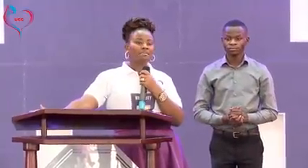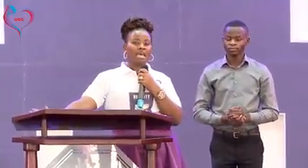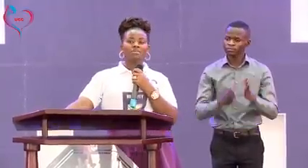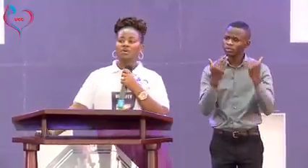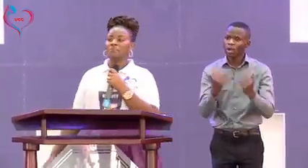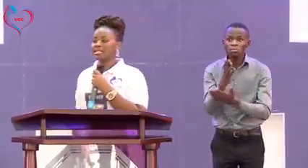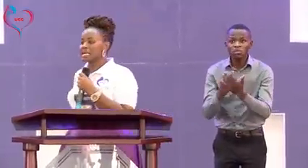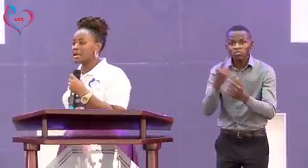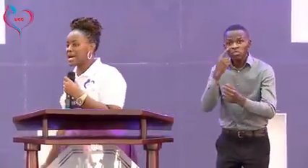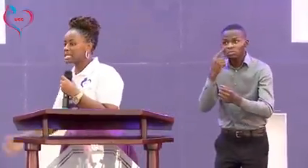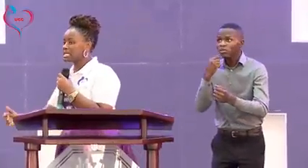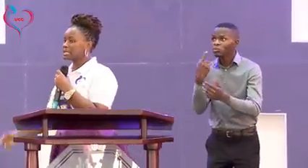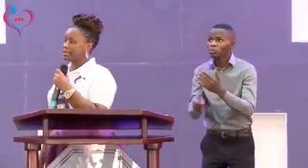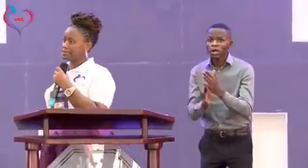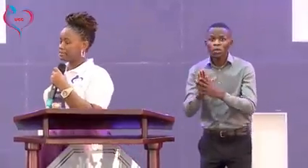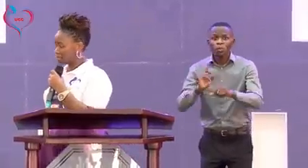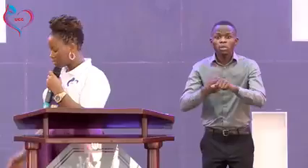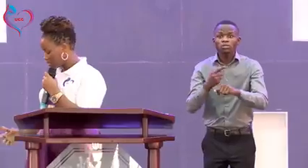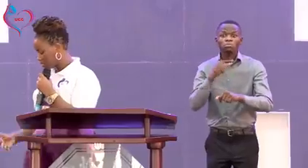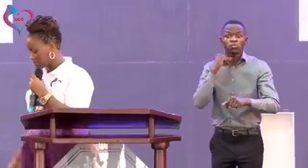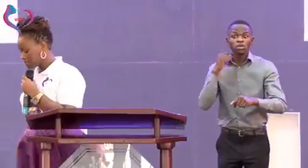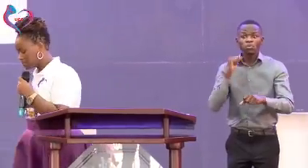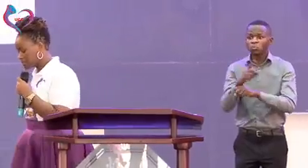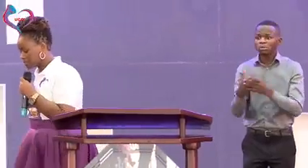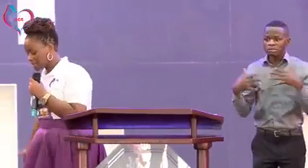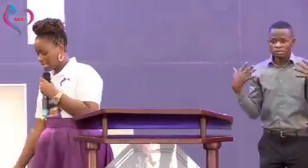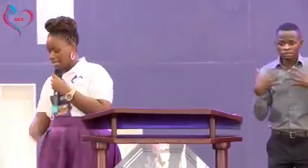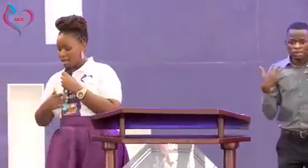I see sometimes when pastors are panicking.